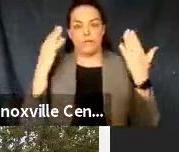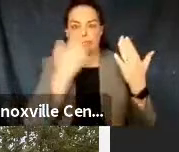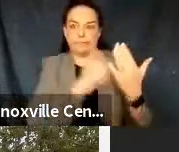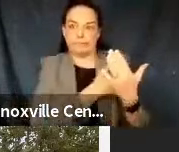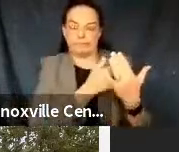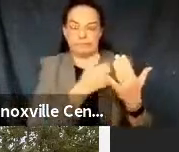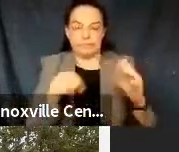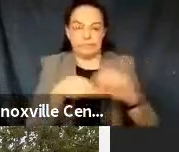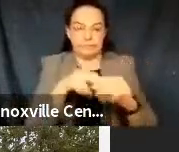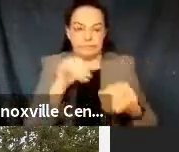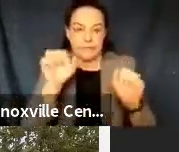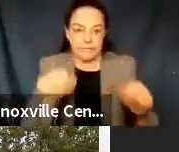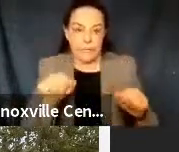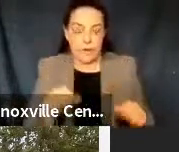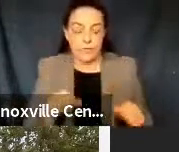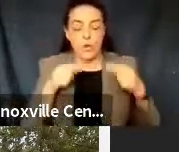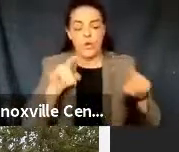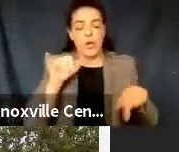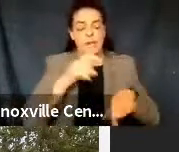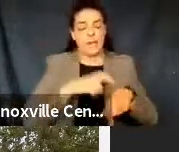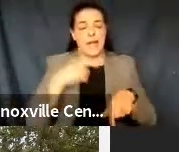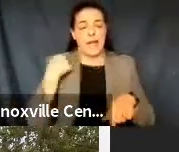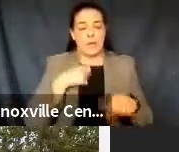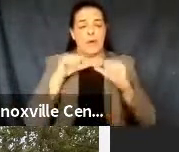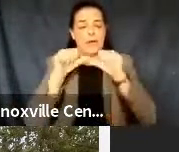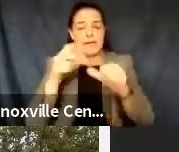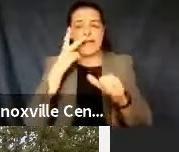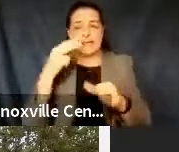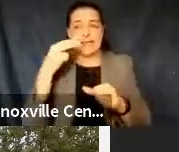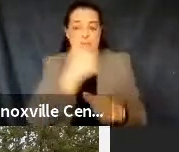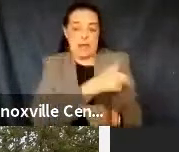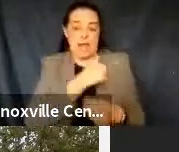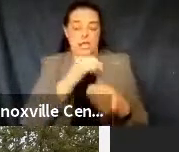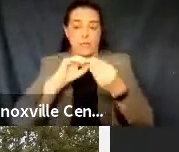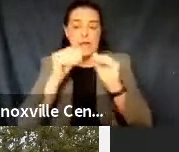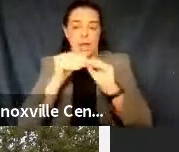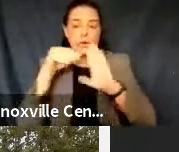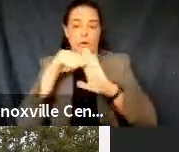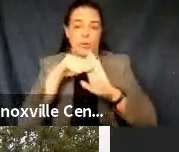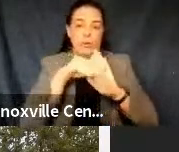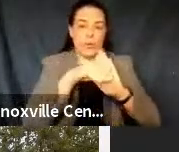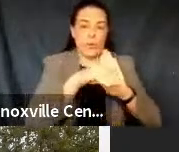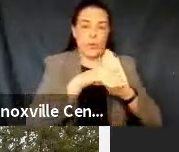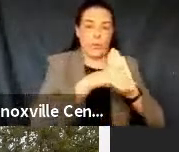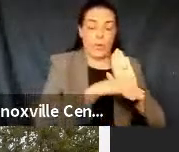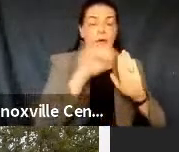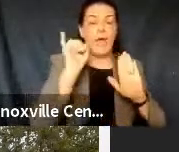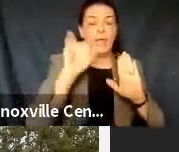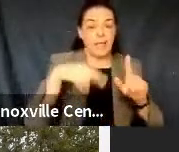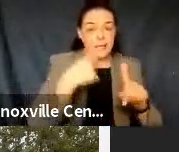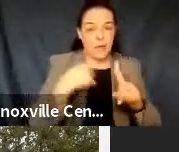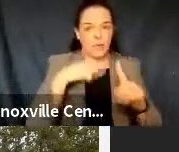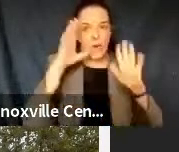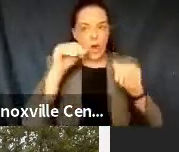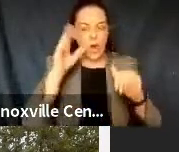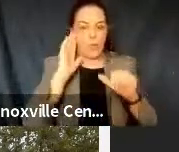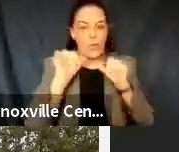this time period, we have continued to see hospitalization numbers decrease. This is encouraging and something we hope to